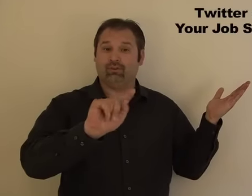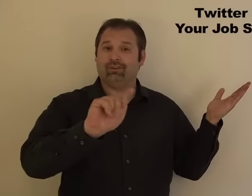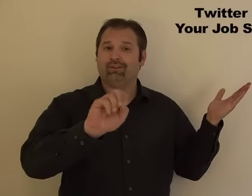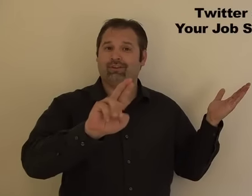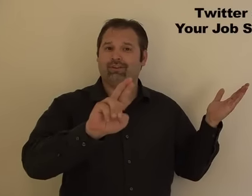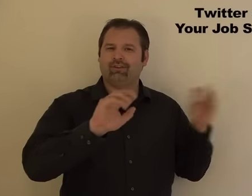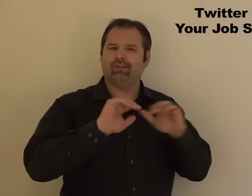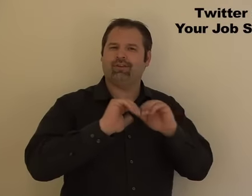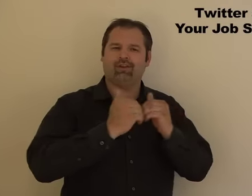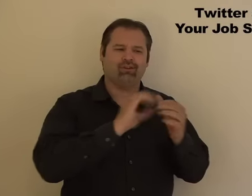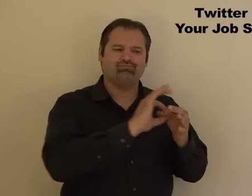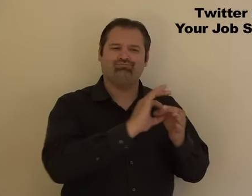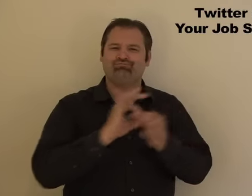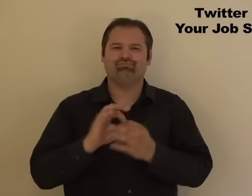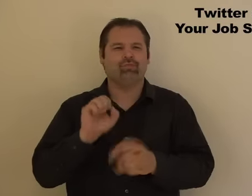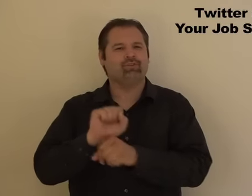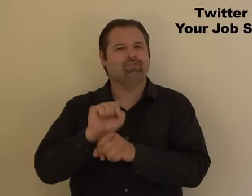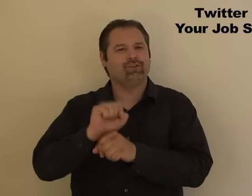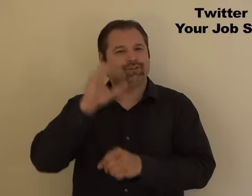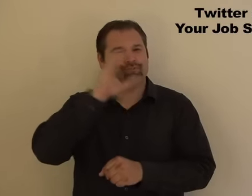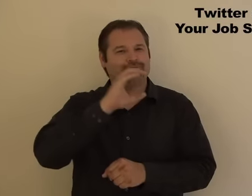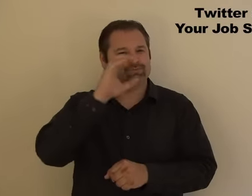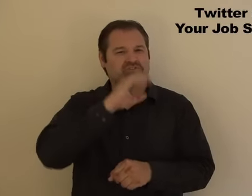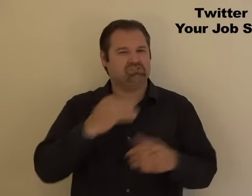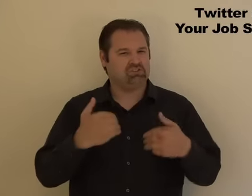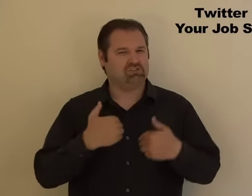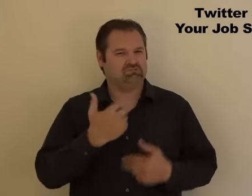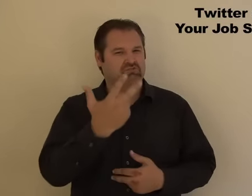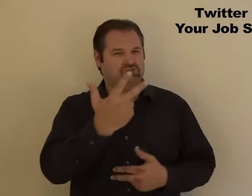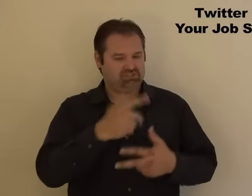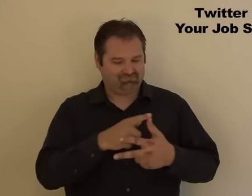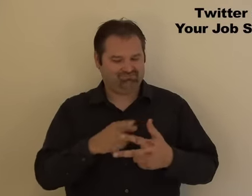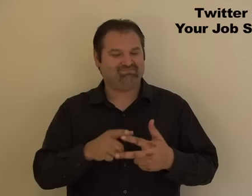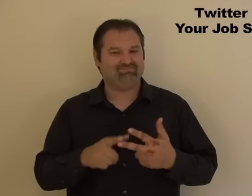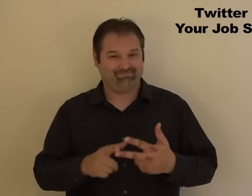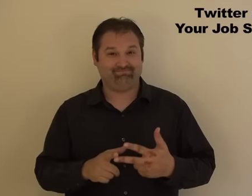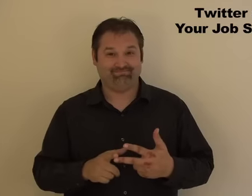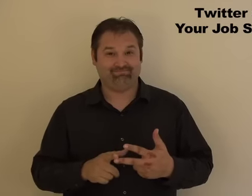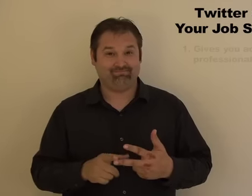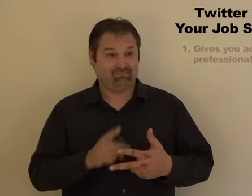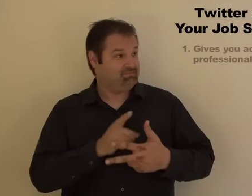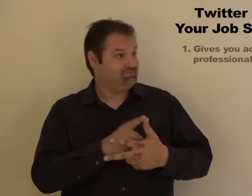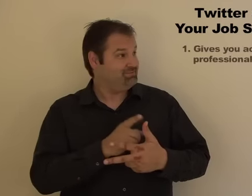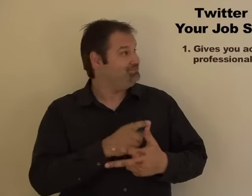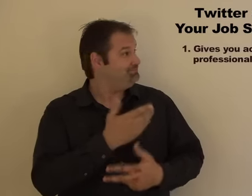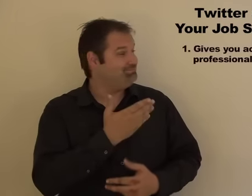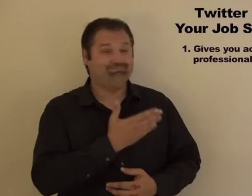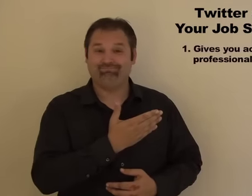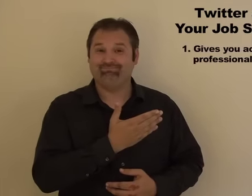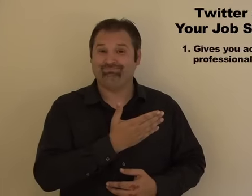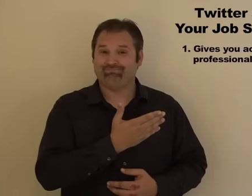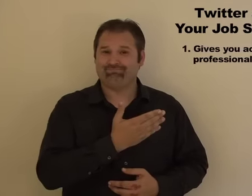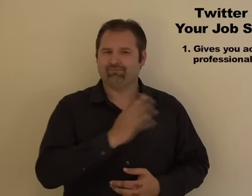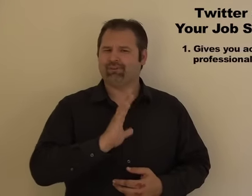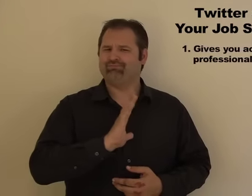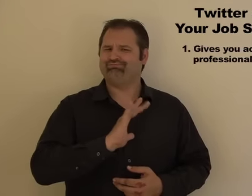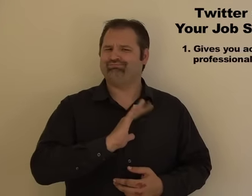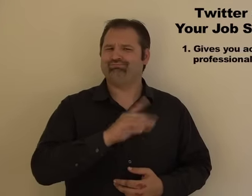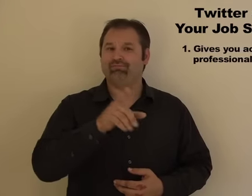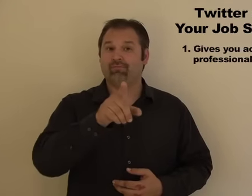Twitter and how it relates to your job search. There are 3 categories. The first one here is really unique. It gives you access